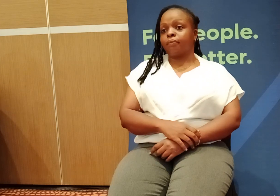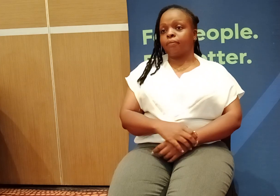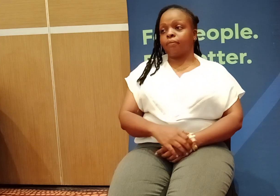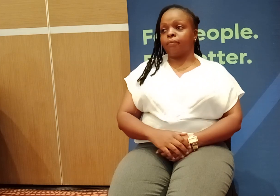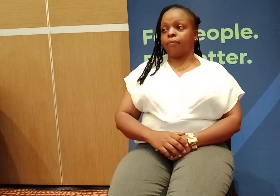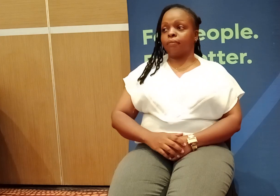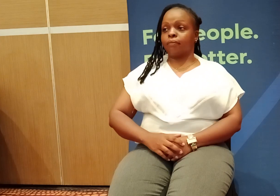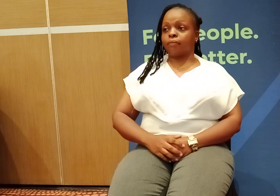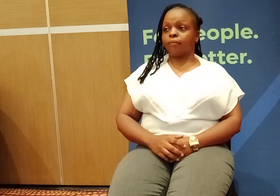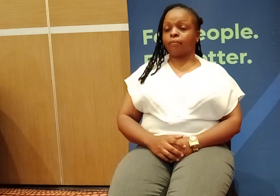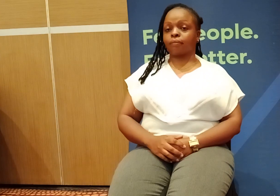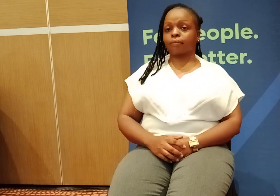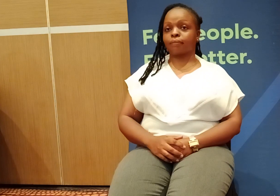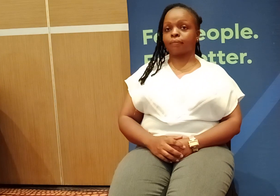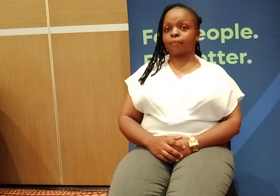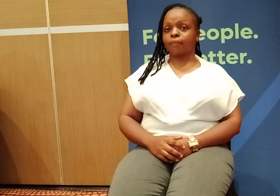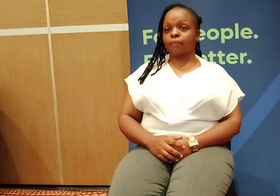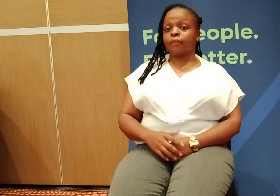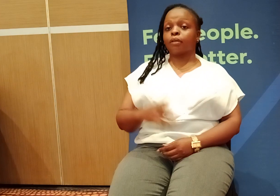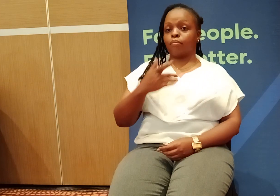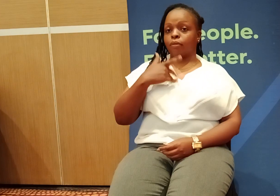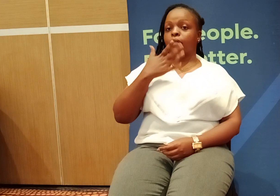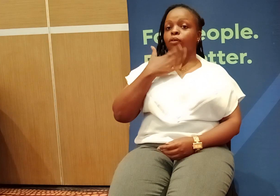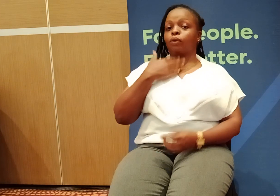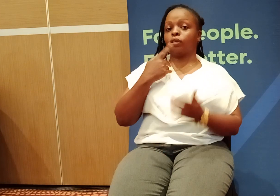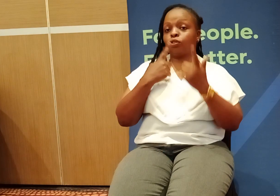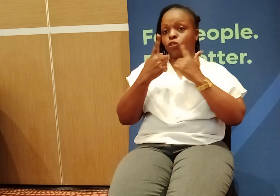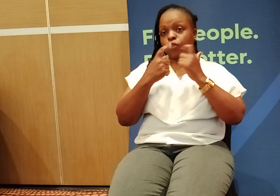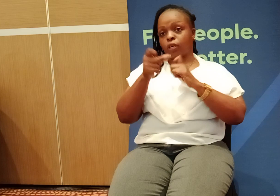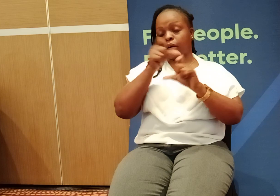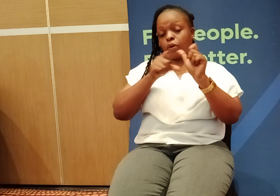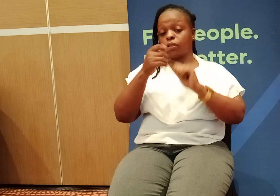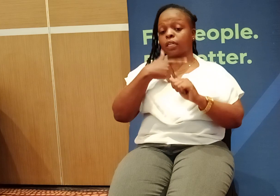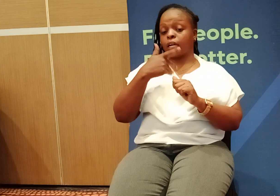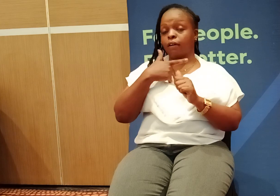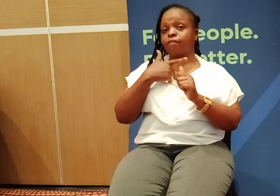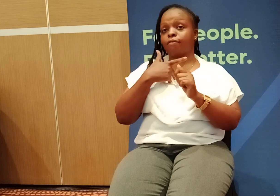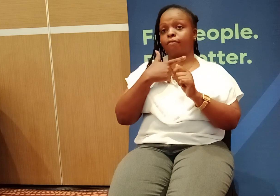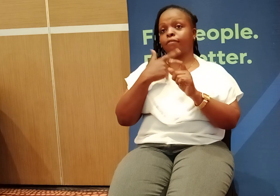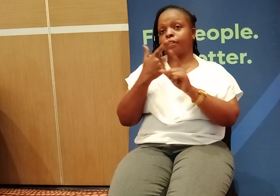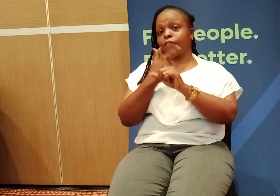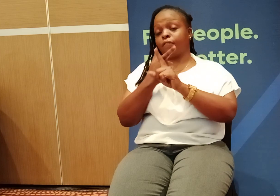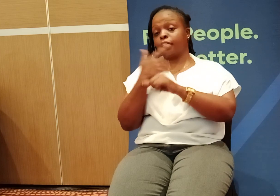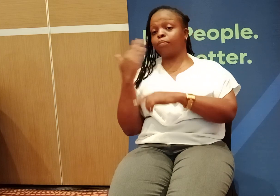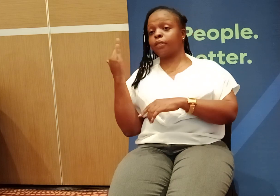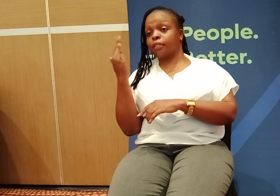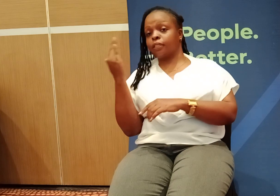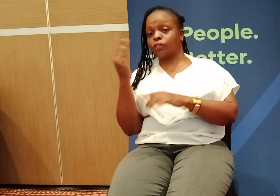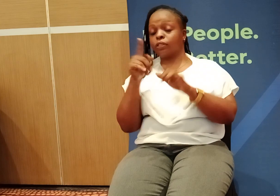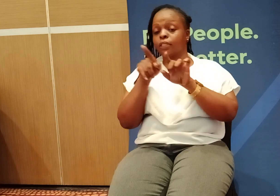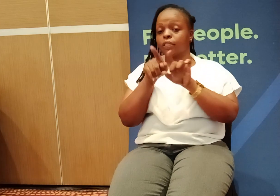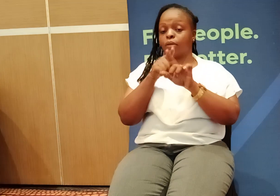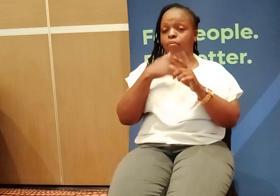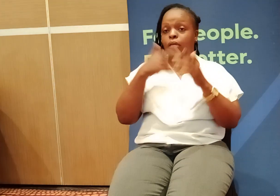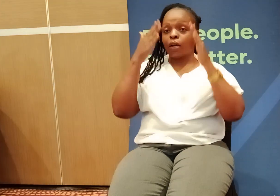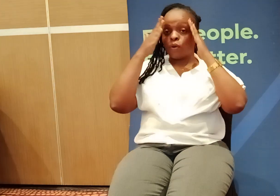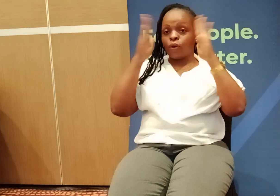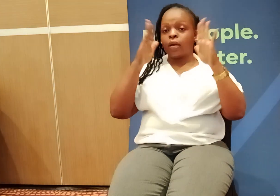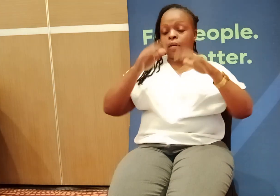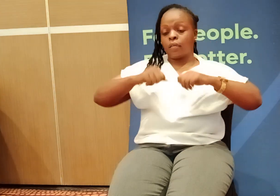I just want to talk about, I have a number of slides. But I'm also aware that, Chairman, a number of people